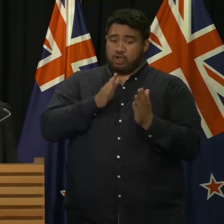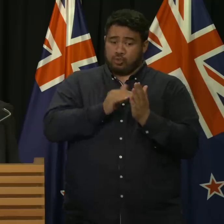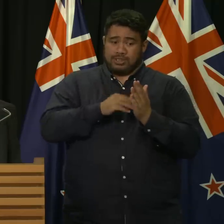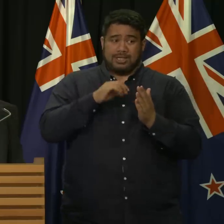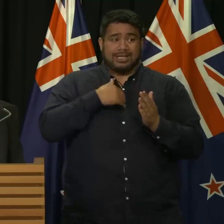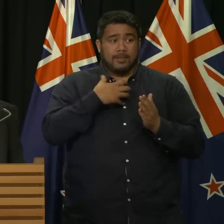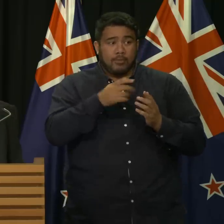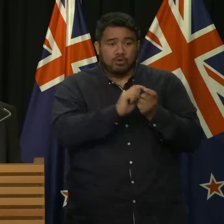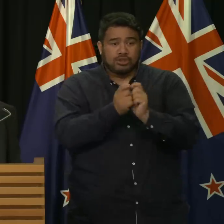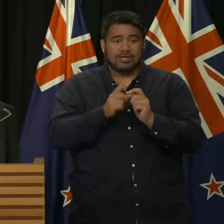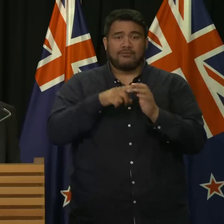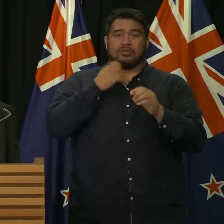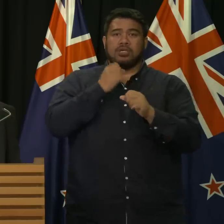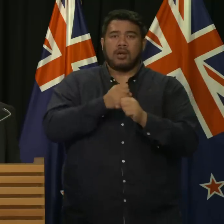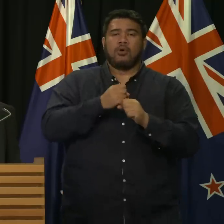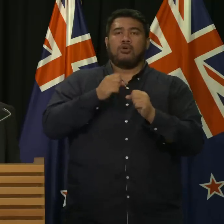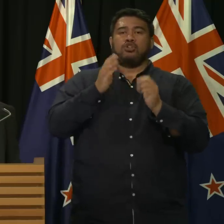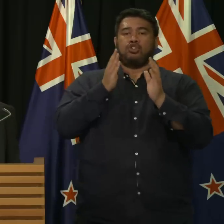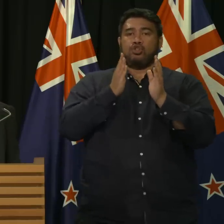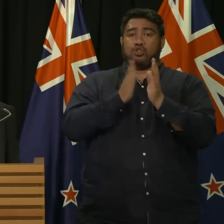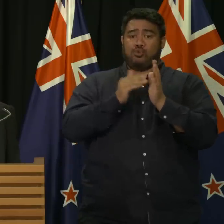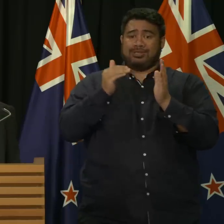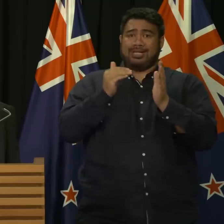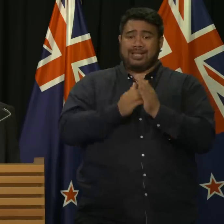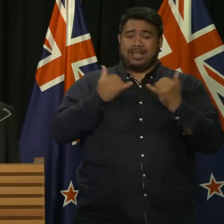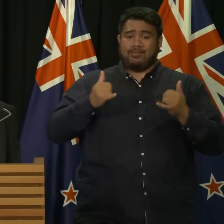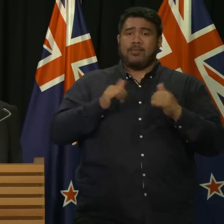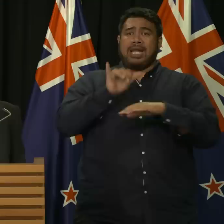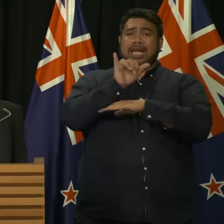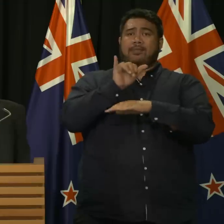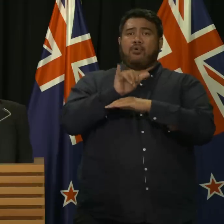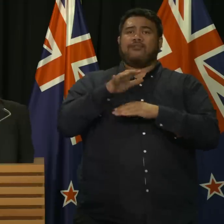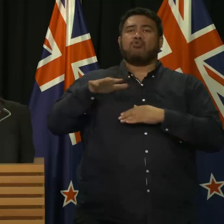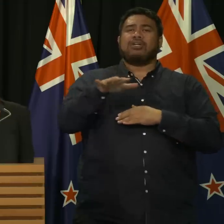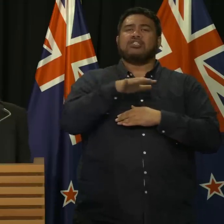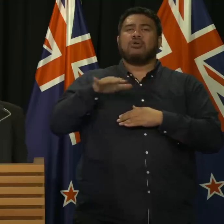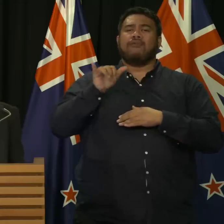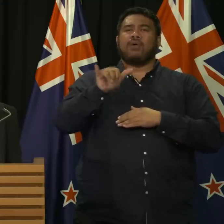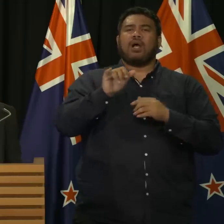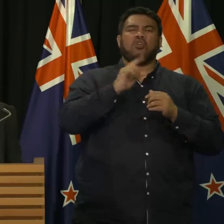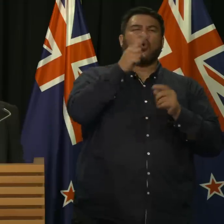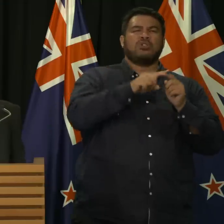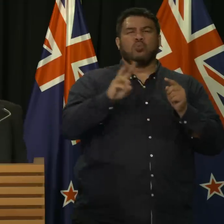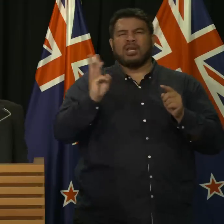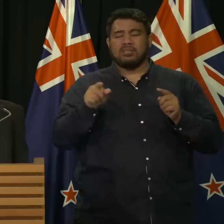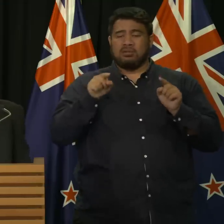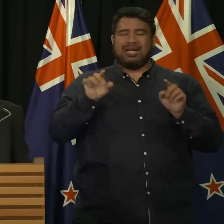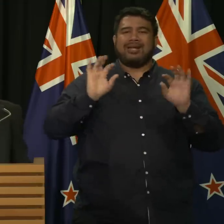instance, regional flights having security or police wearing firearms? At this,